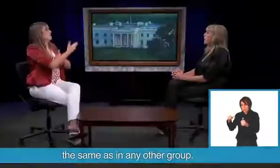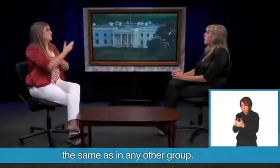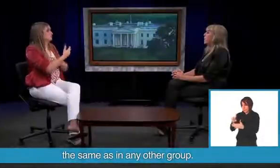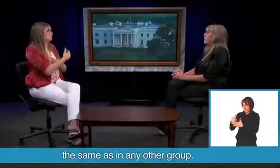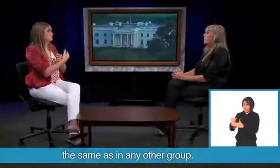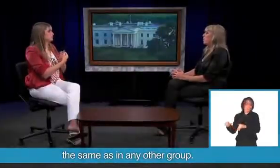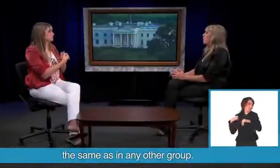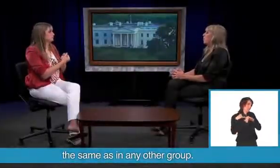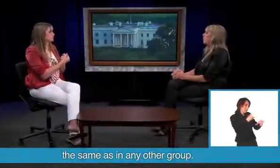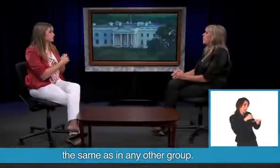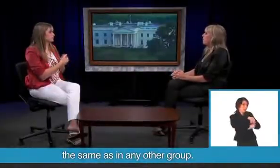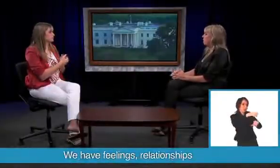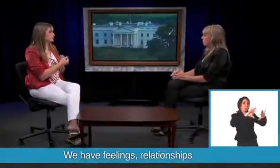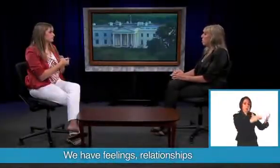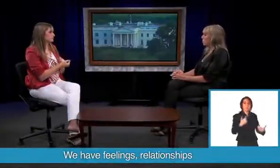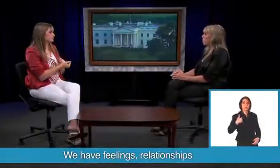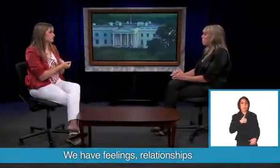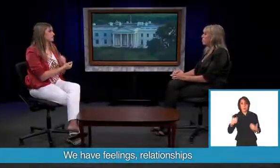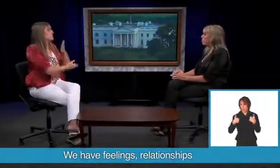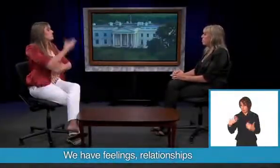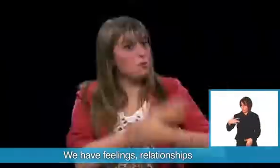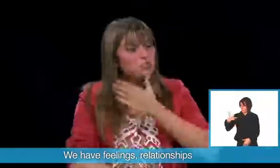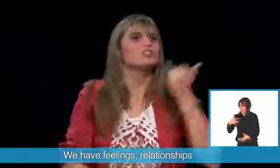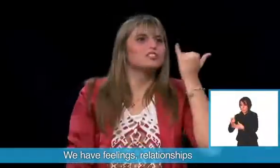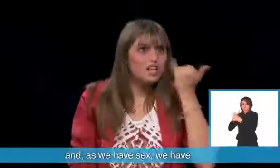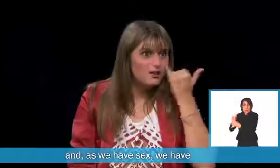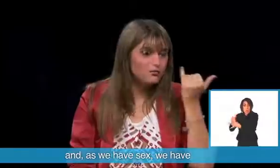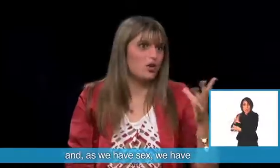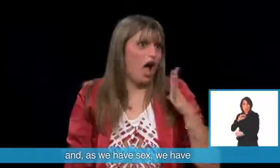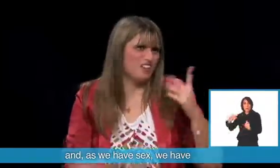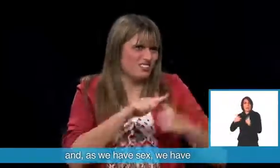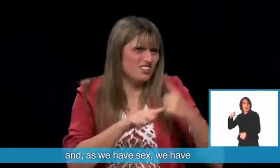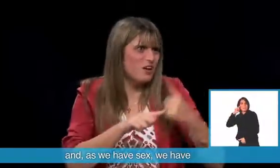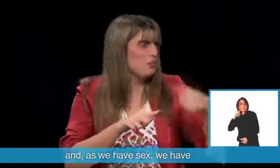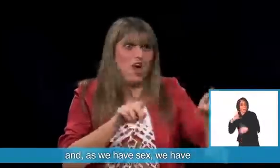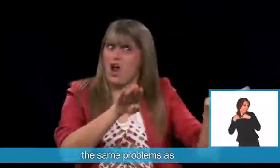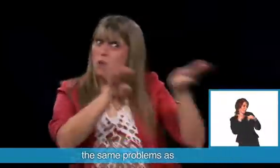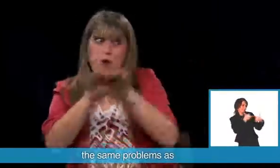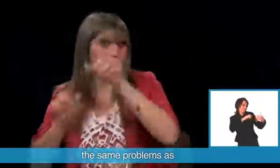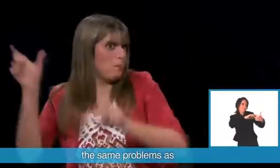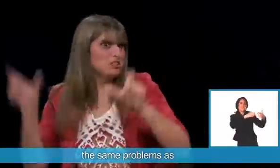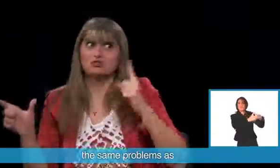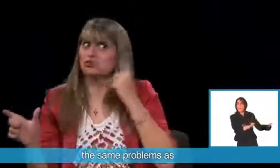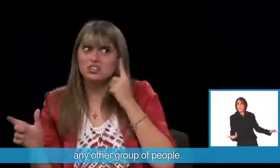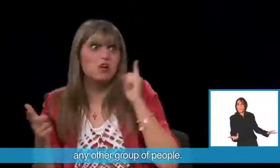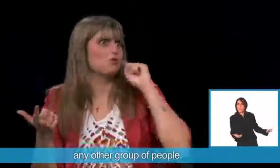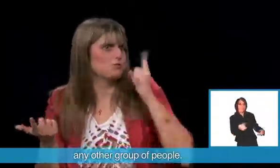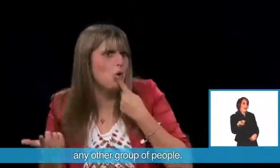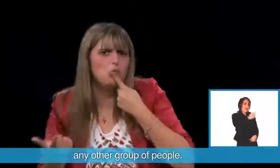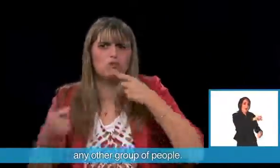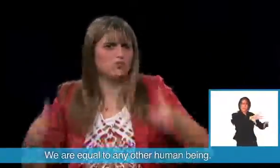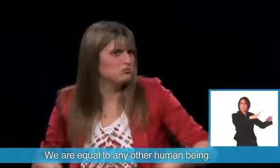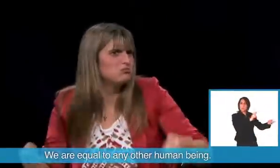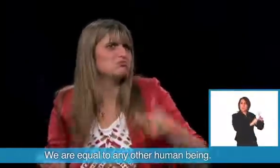the same as in any other group. We have feelings, relationships, and as we have sex, we have the same problems as any other group